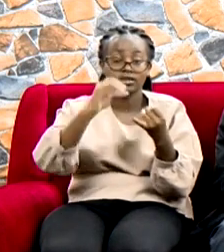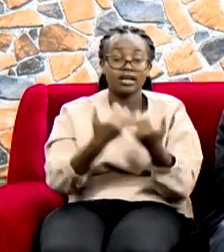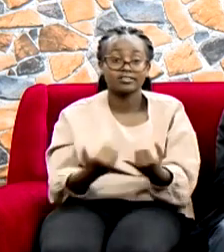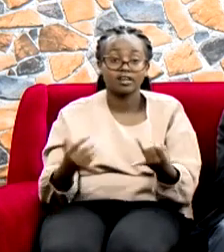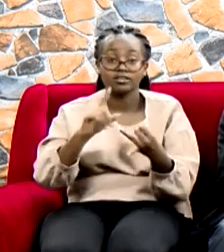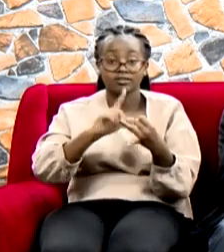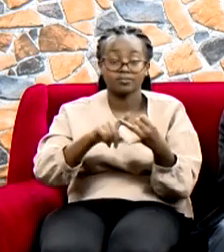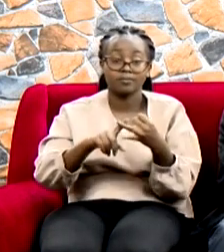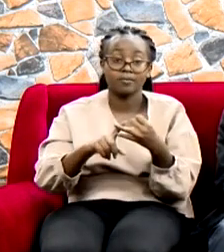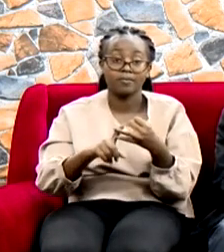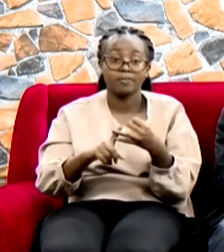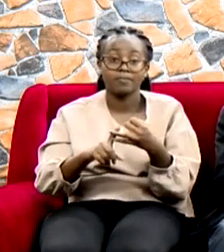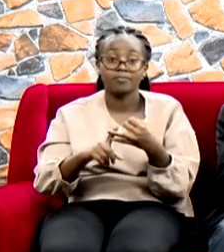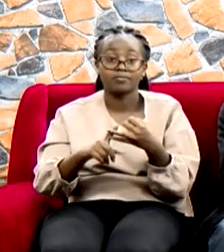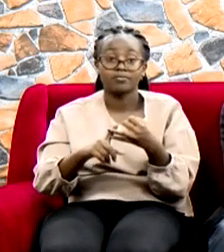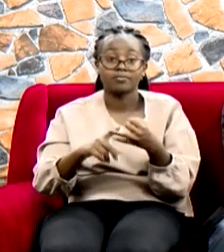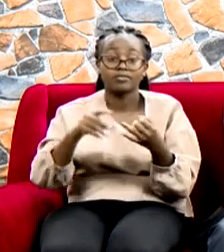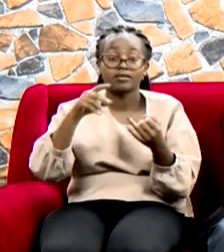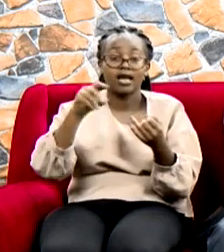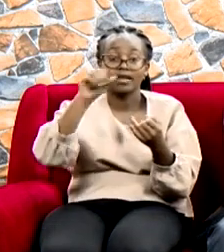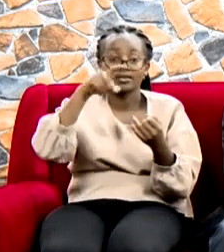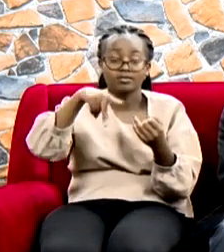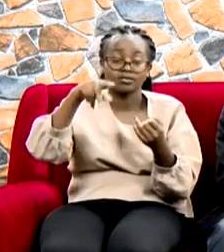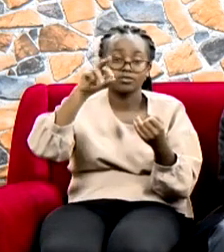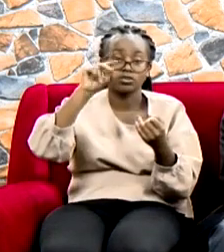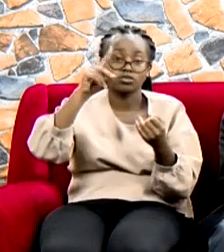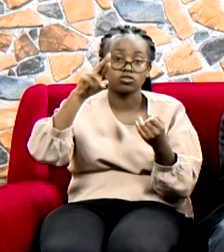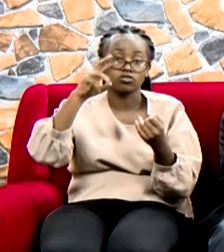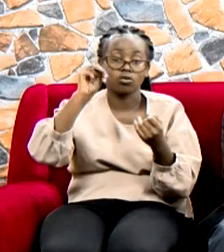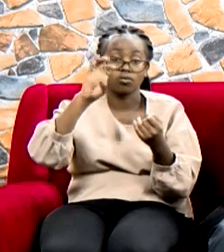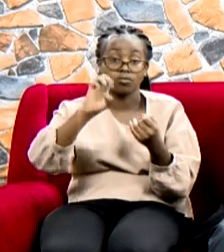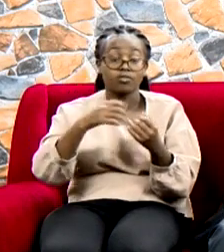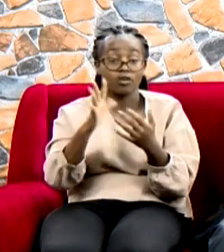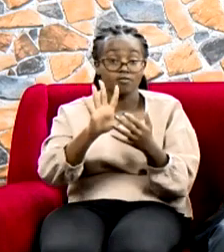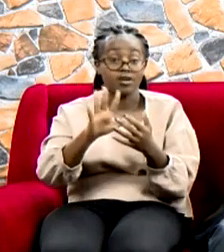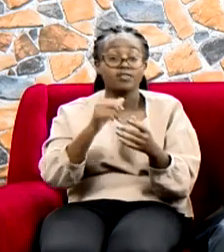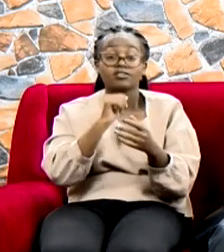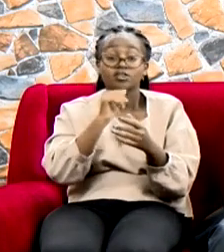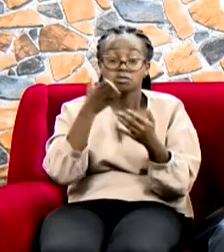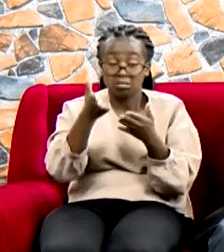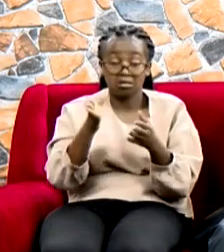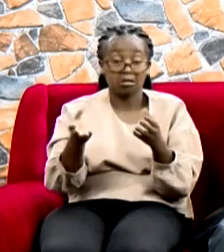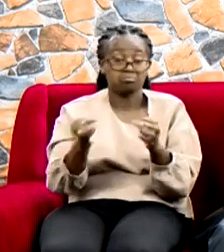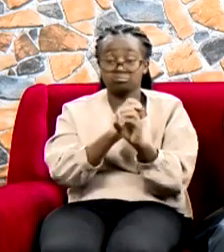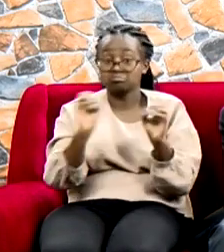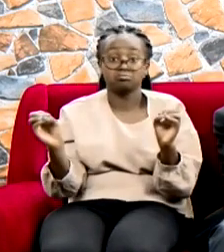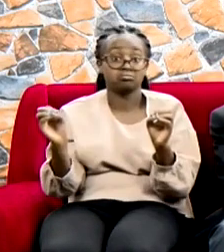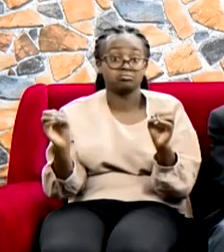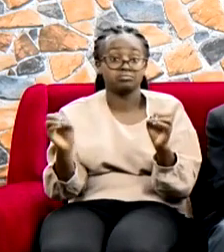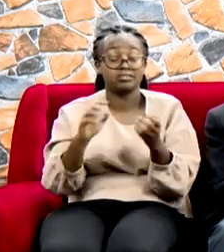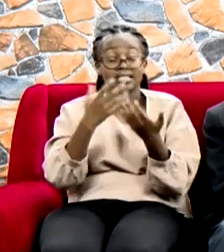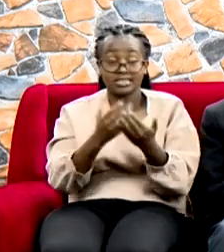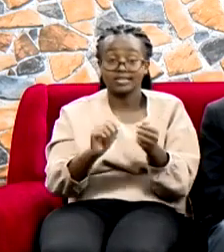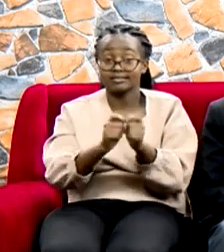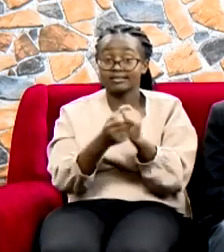childhood disintegrative disorders, Asperger's syndrome, there were 5. Yeah. So those ones are not there anymore. So things